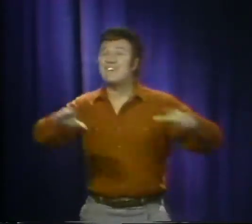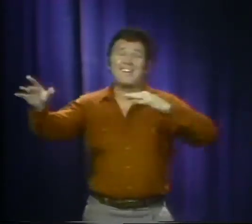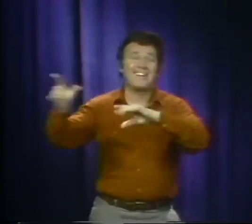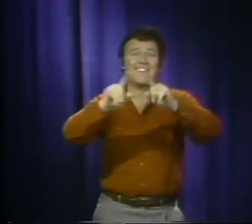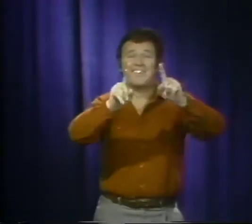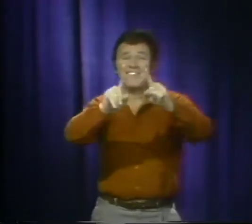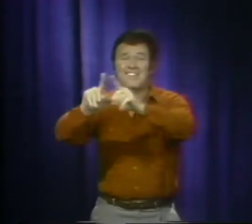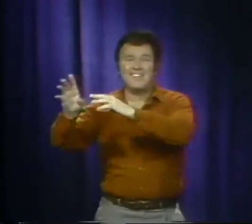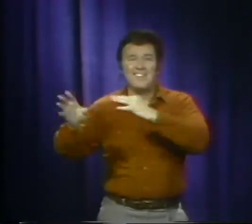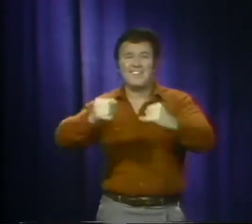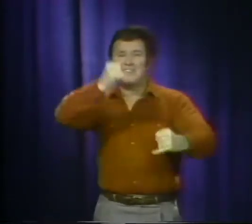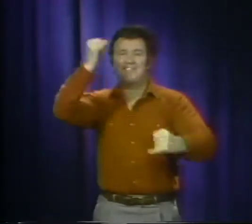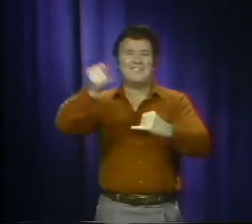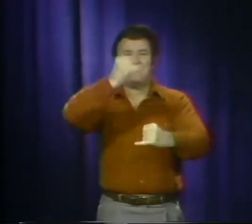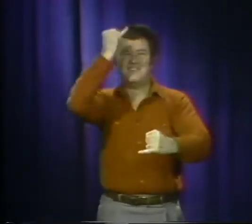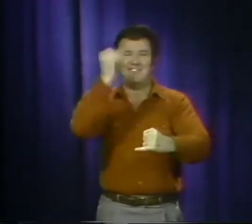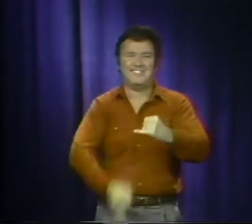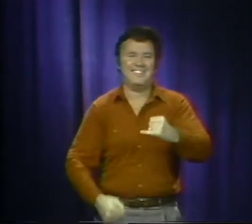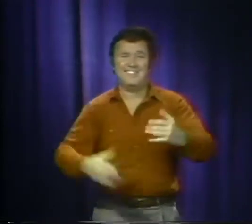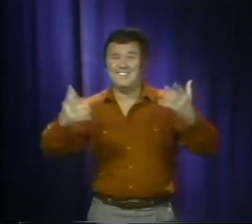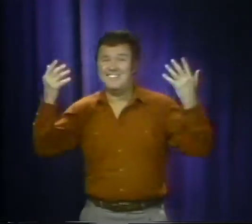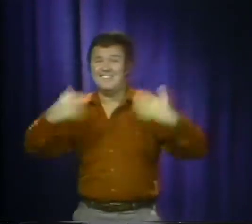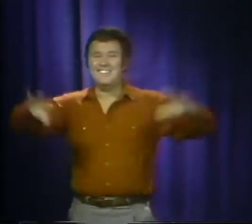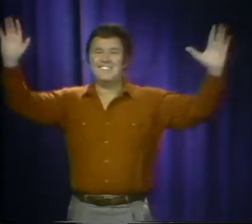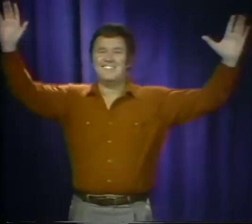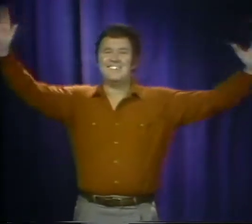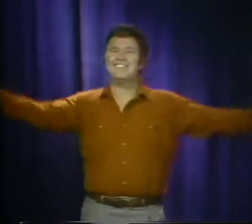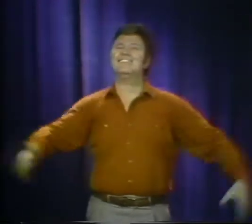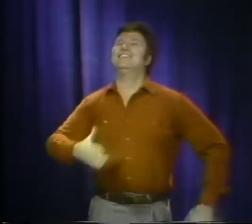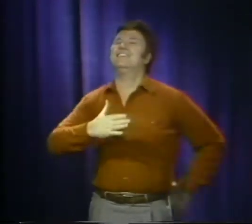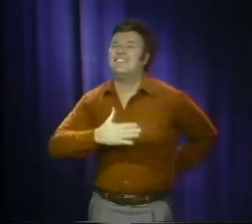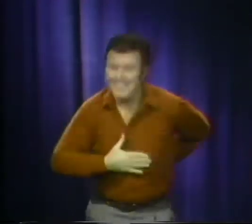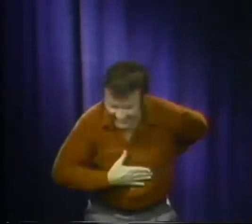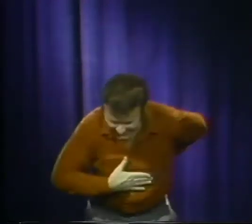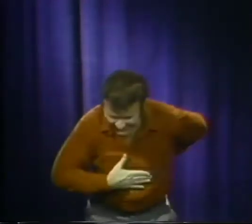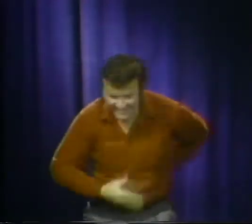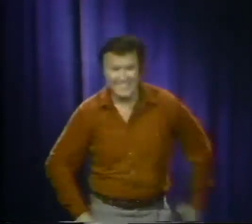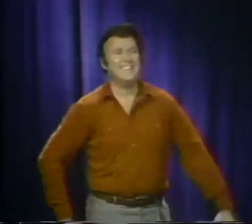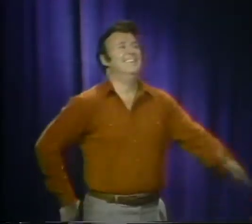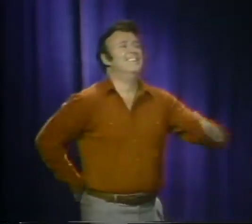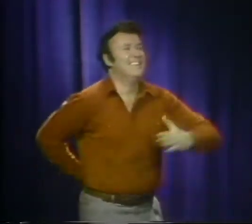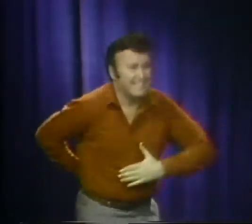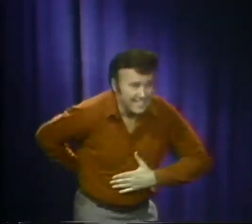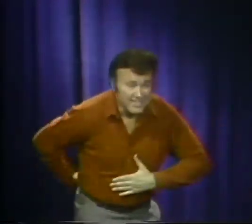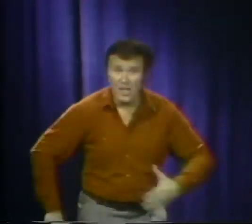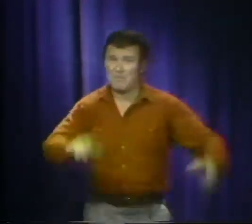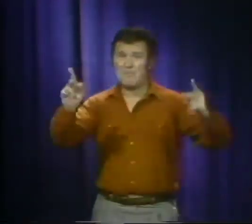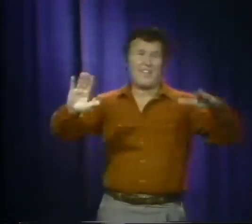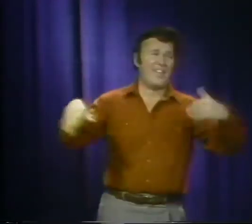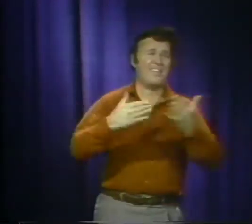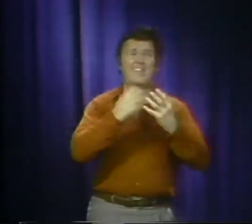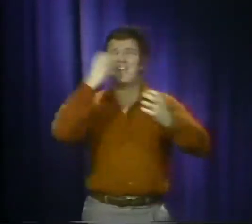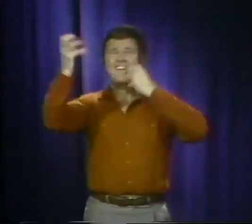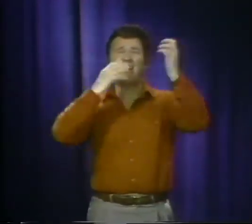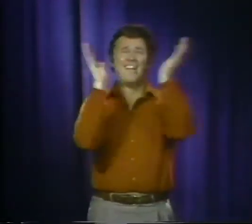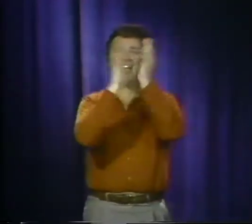I did many different skits and finally I was done. I bowed. The people all clapped and